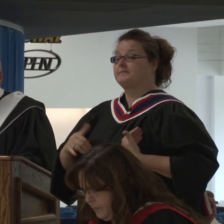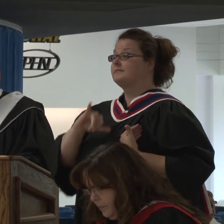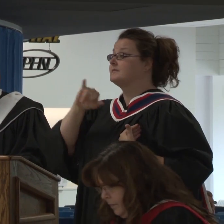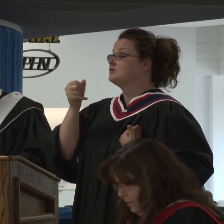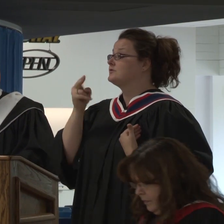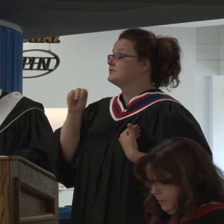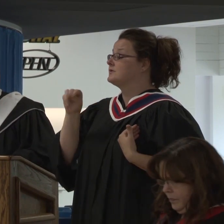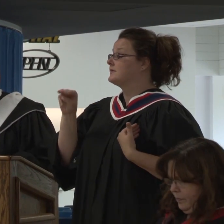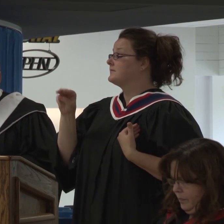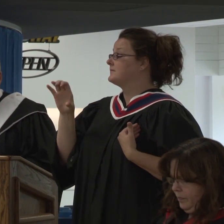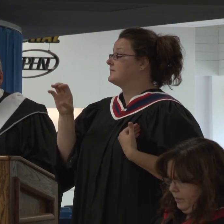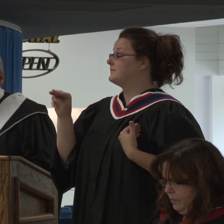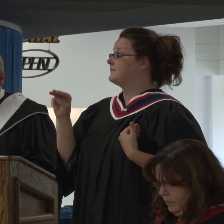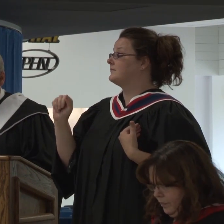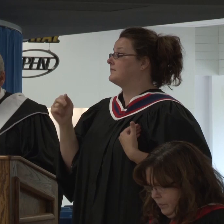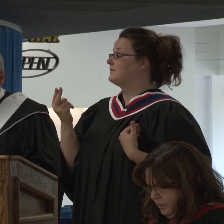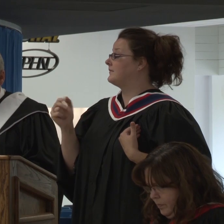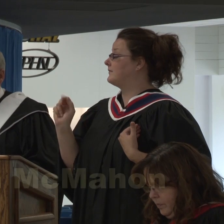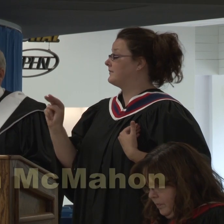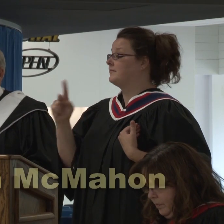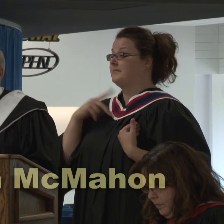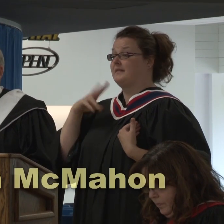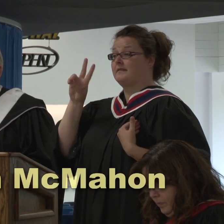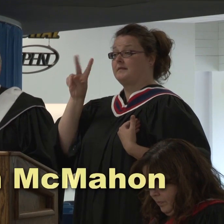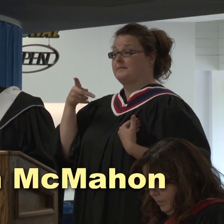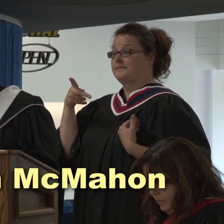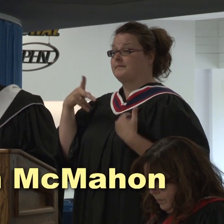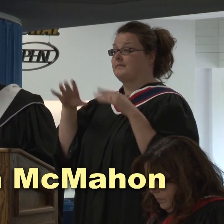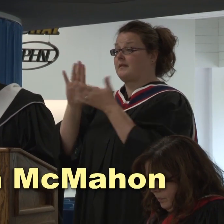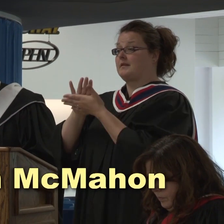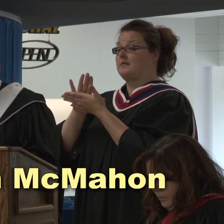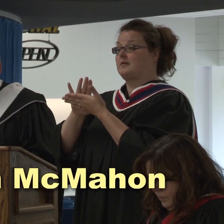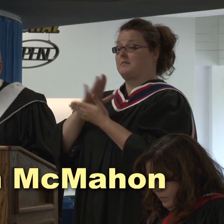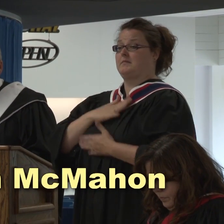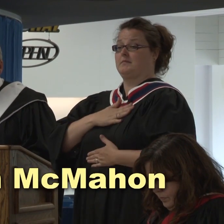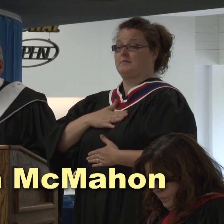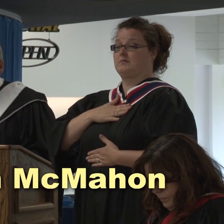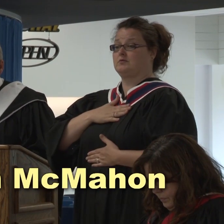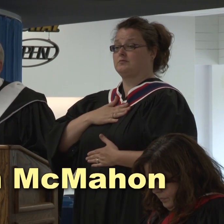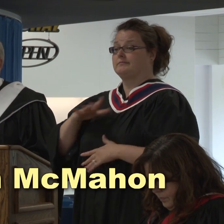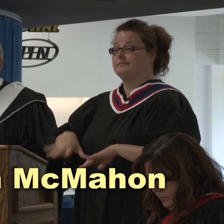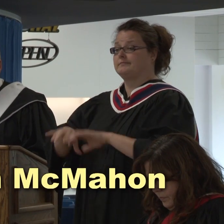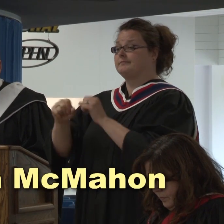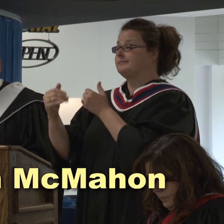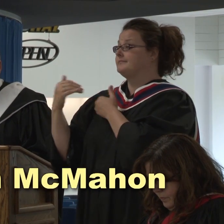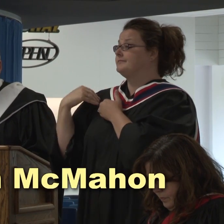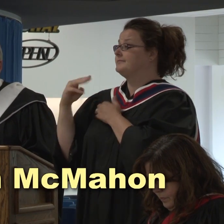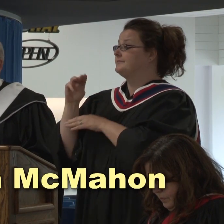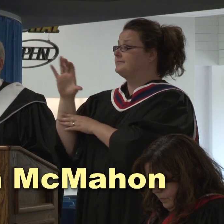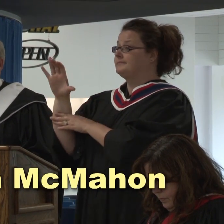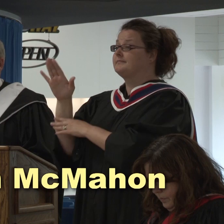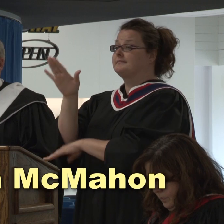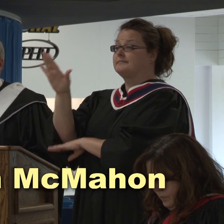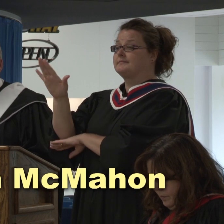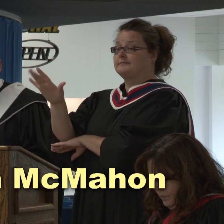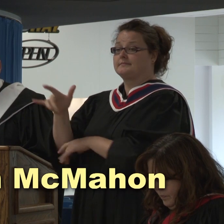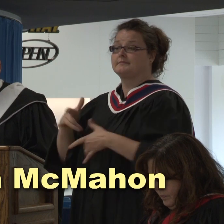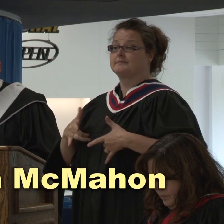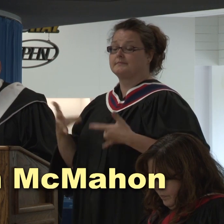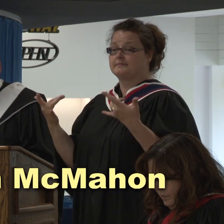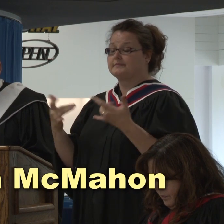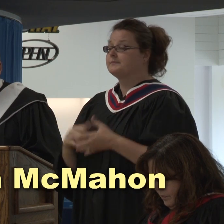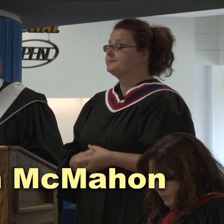John McMahon, and as Vice President Academic, it is my pleasure to act as Master of Ceremonies for this afternoon's